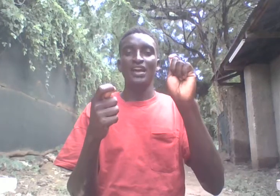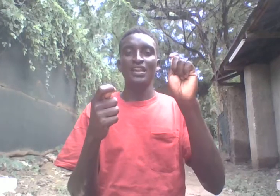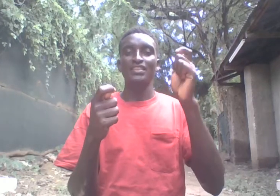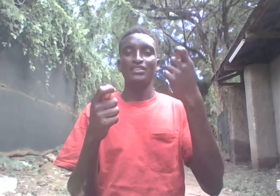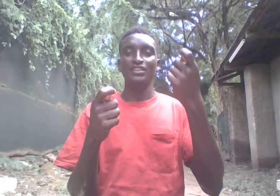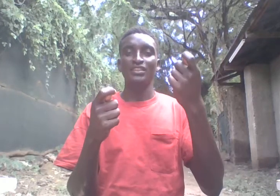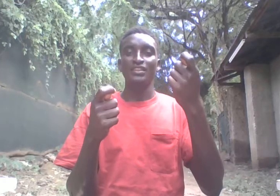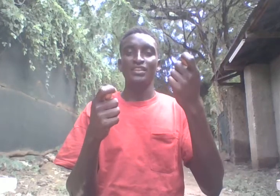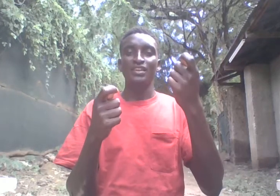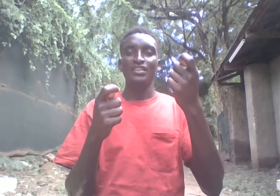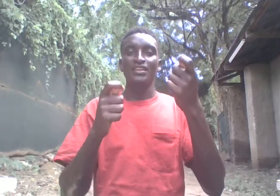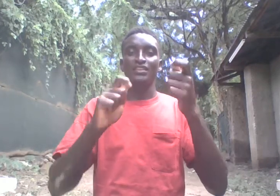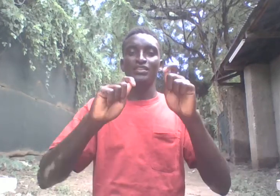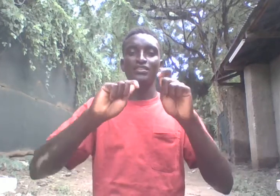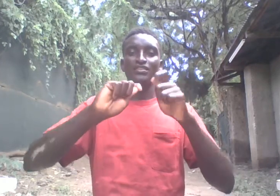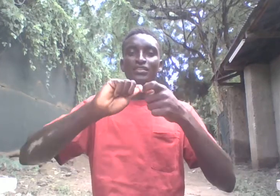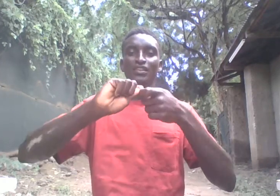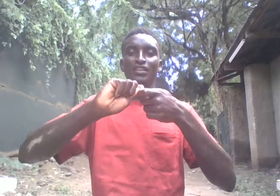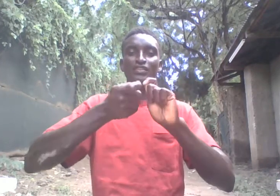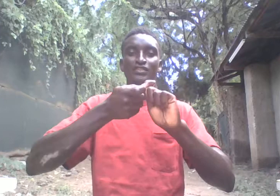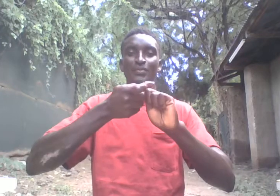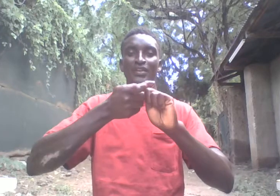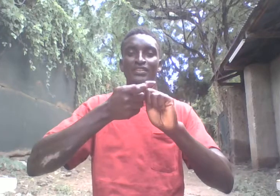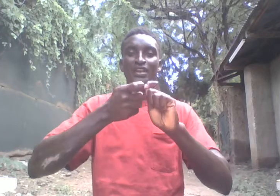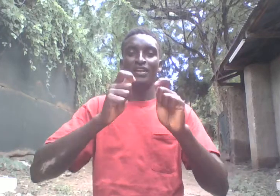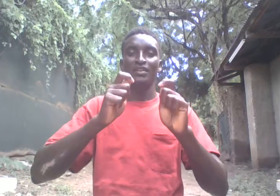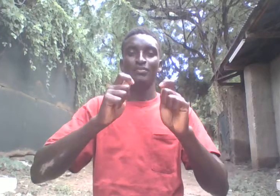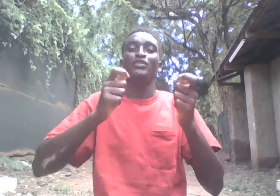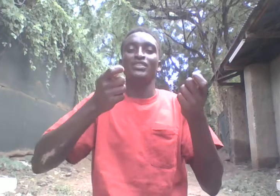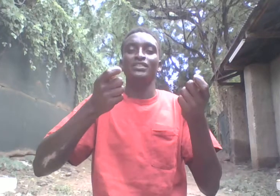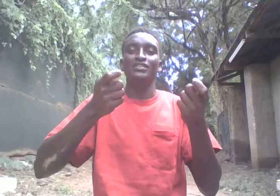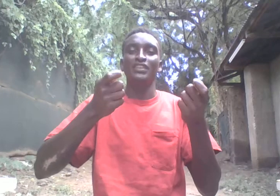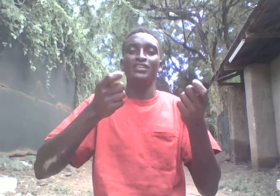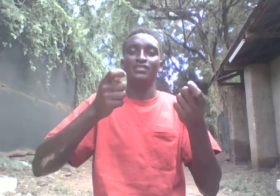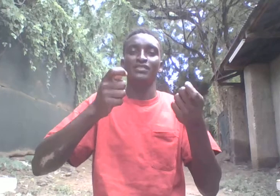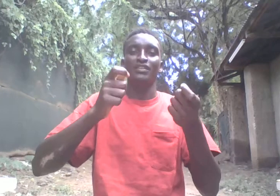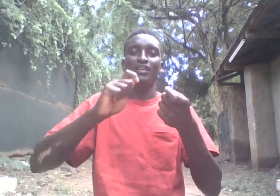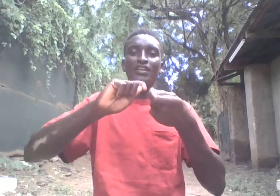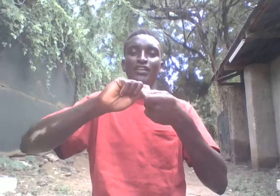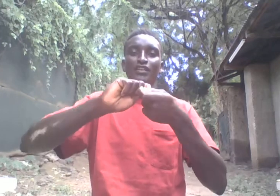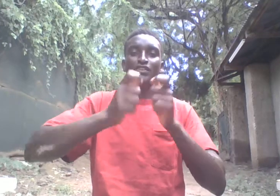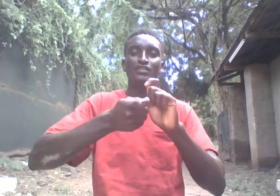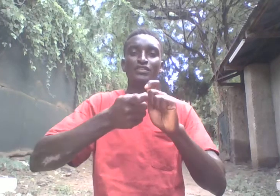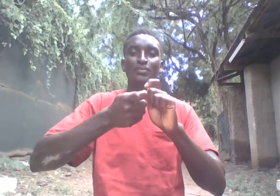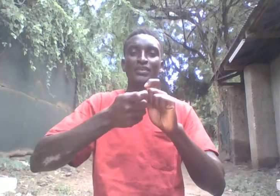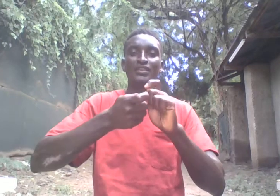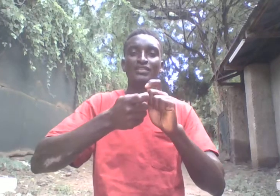another T. Then it is interpreter because it changes. Interpreter,